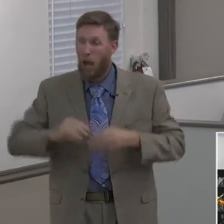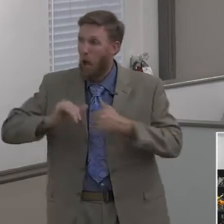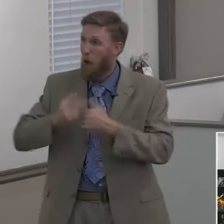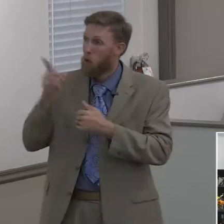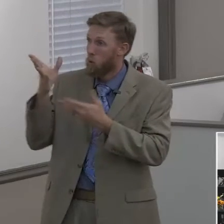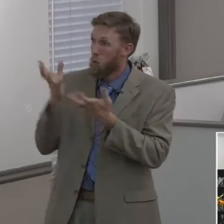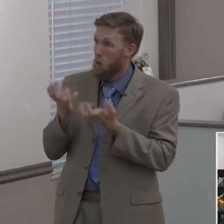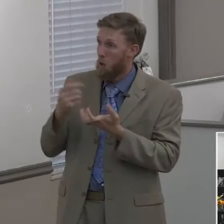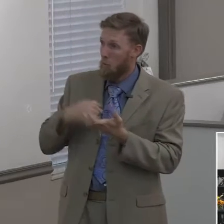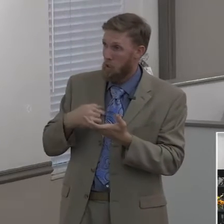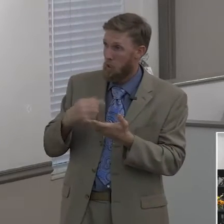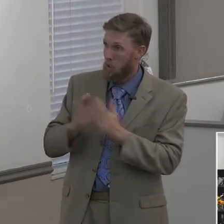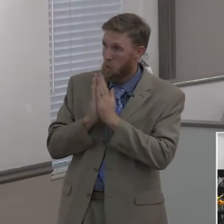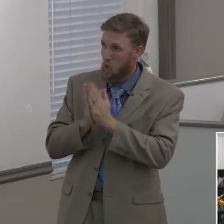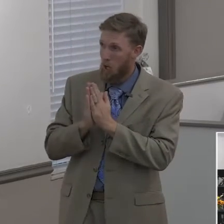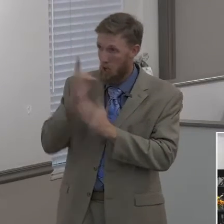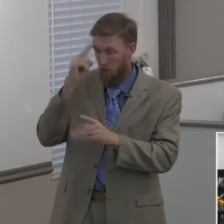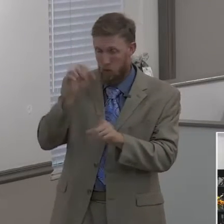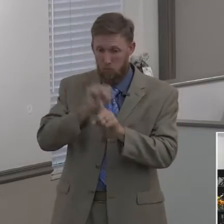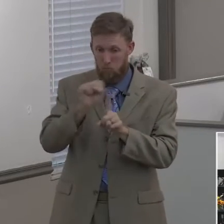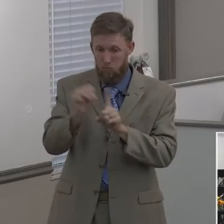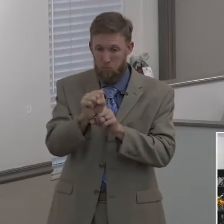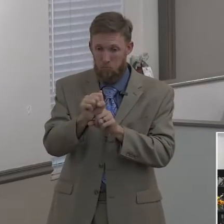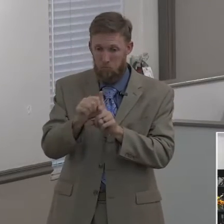How do you want me to pray about this?